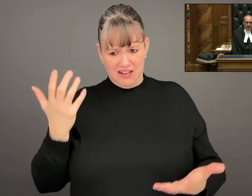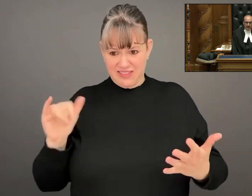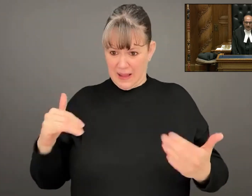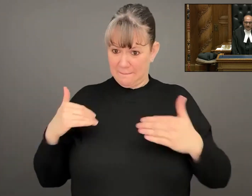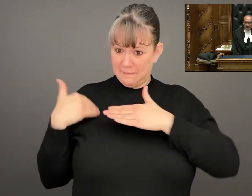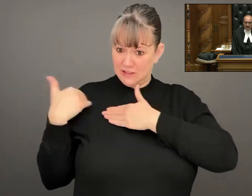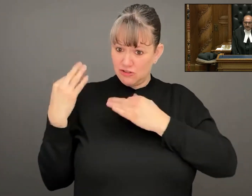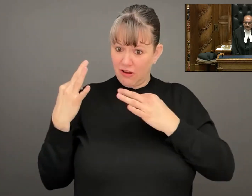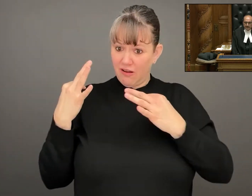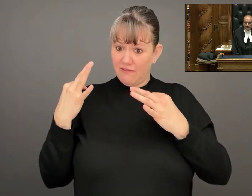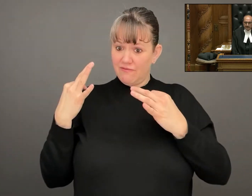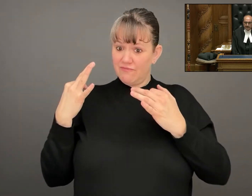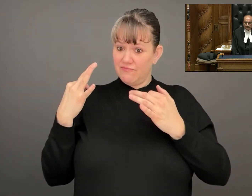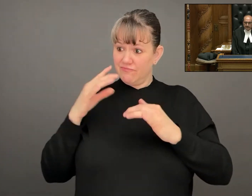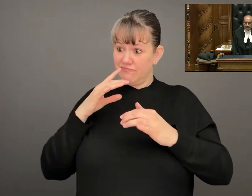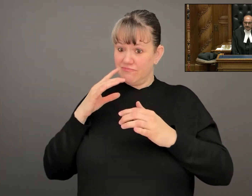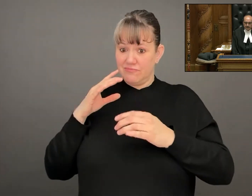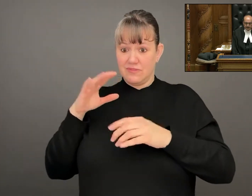Minister of Public Safety.